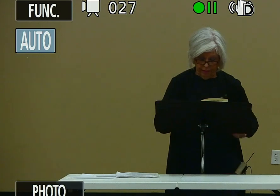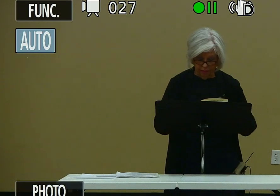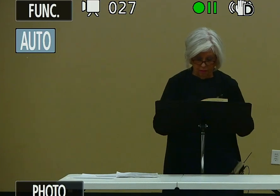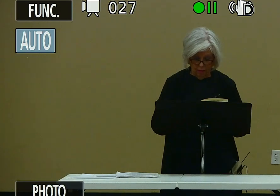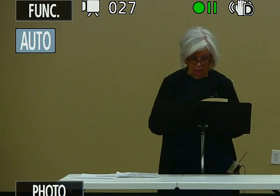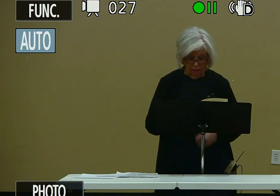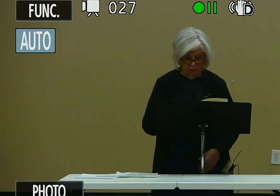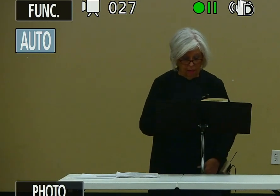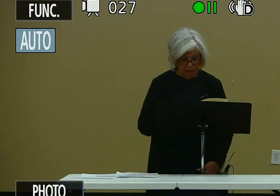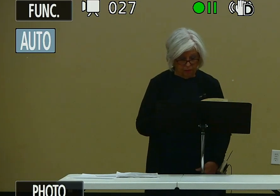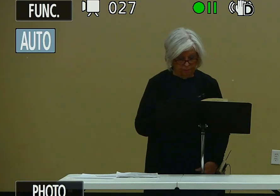class. Us.